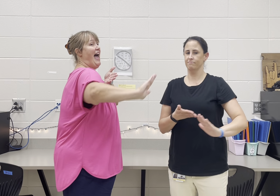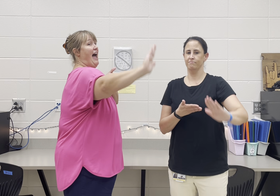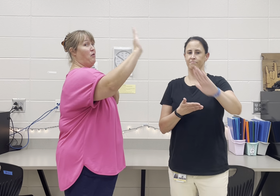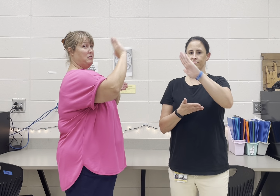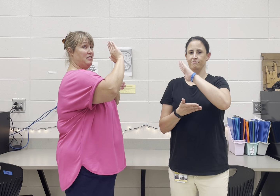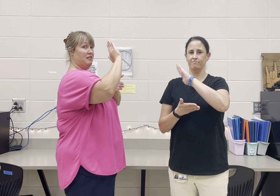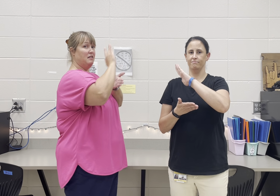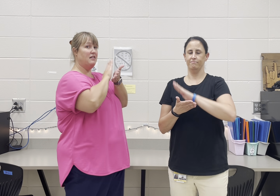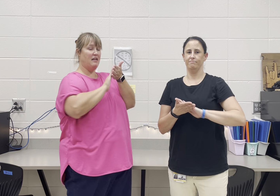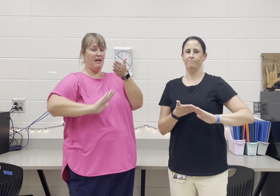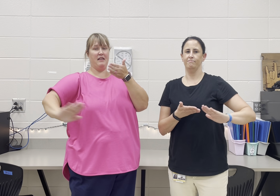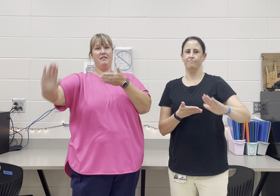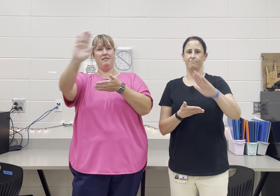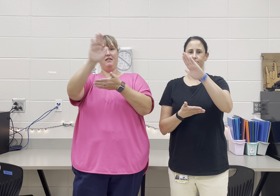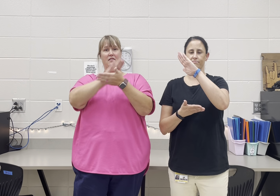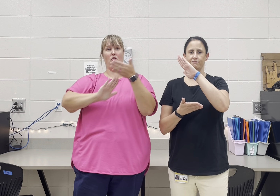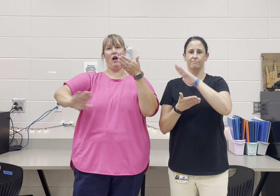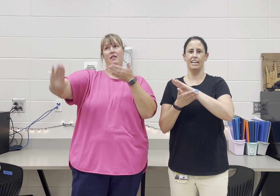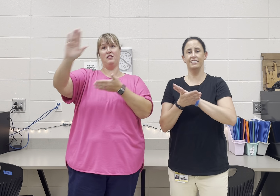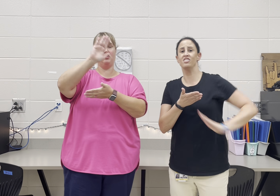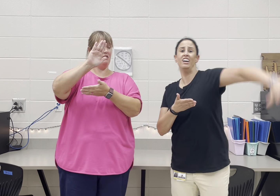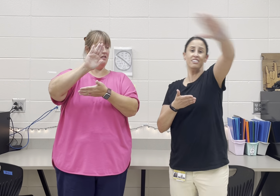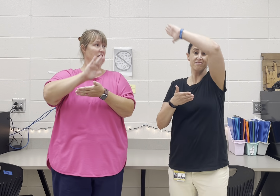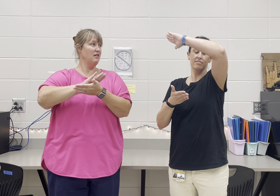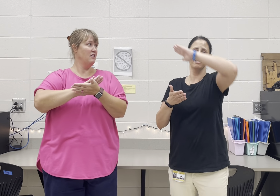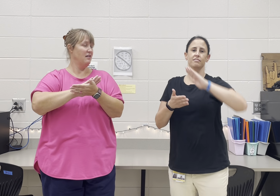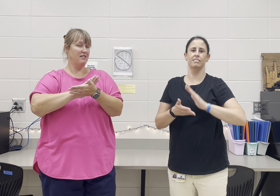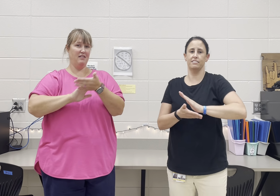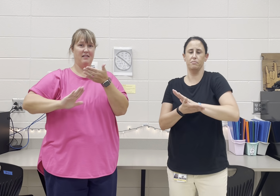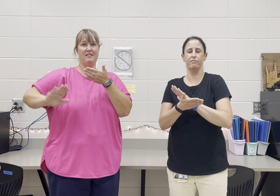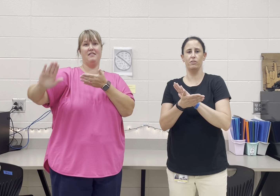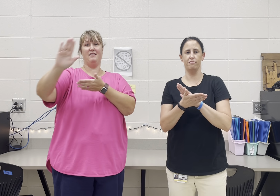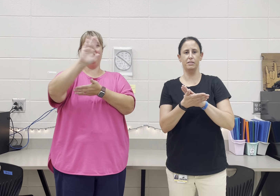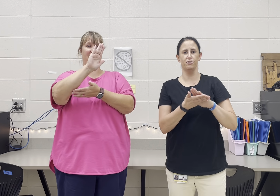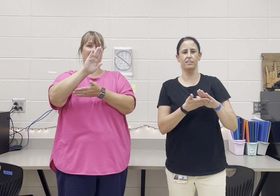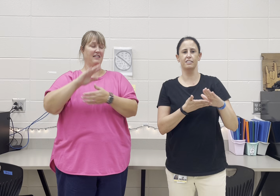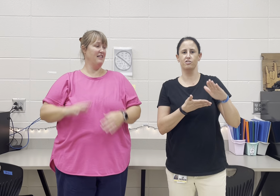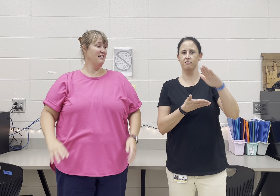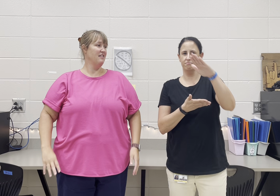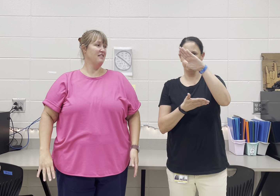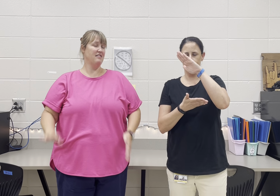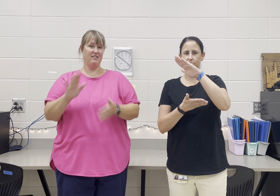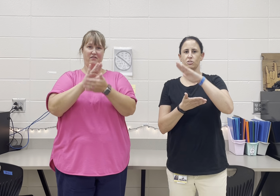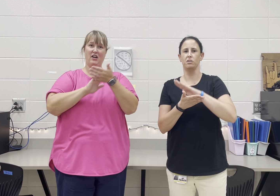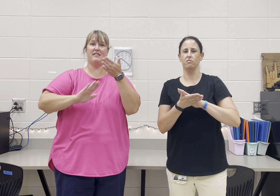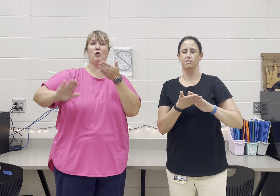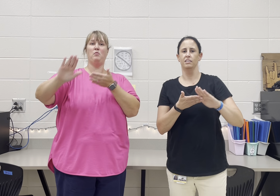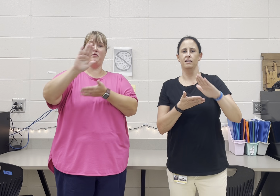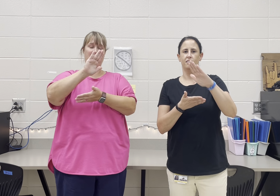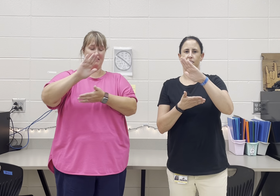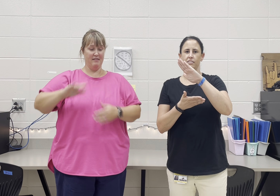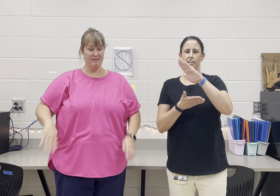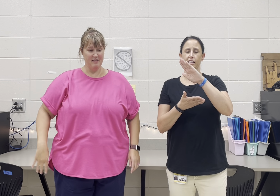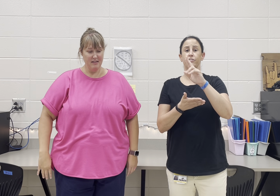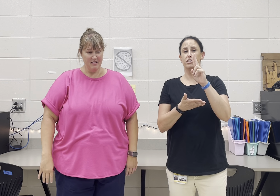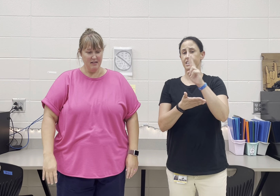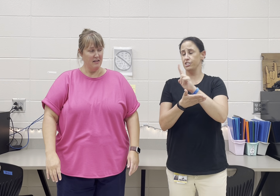out, not in. And it's not like some of you have been doing, it's just small. And if you change it to a